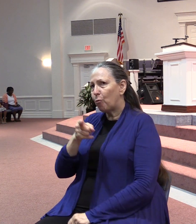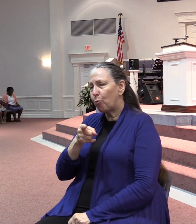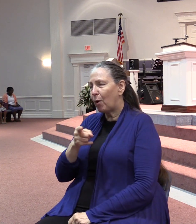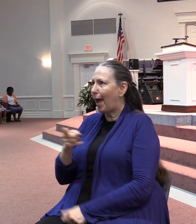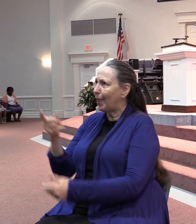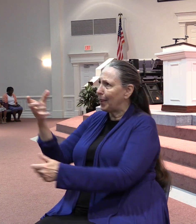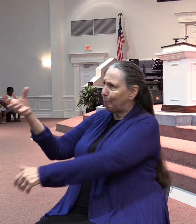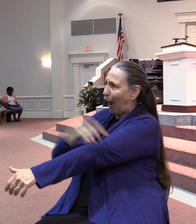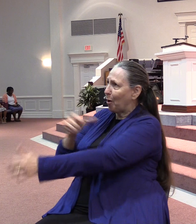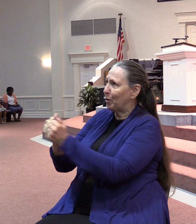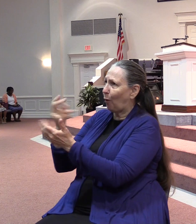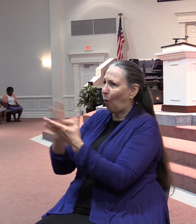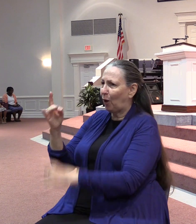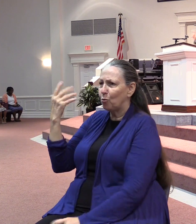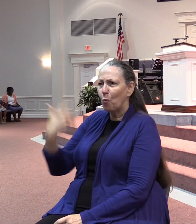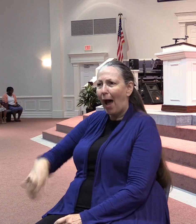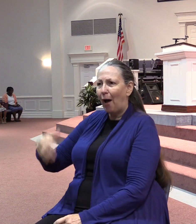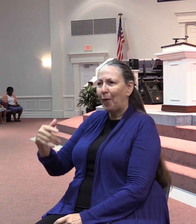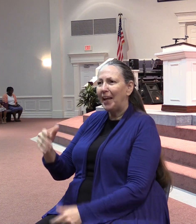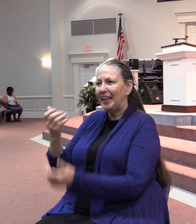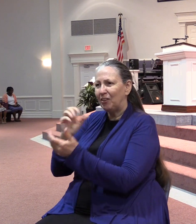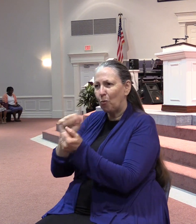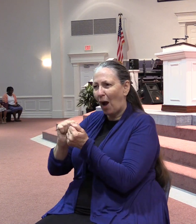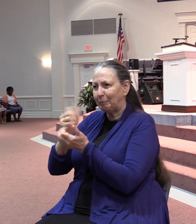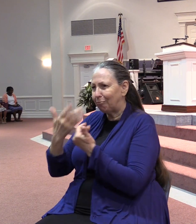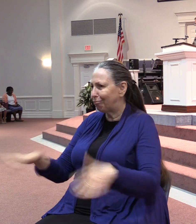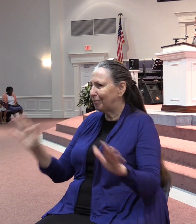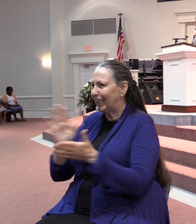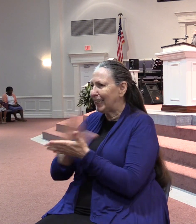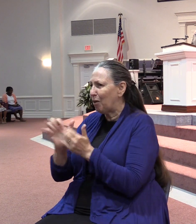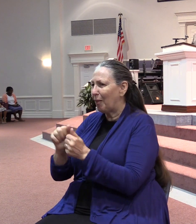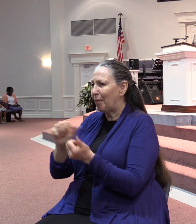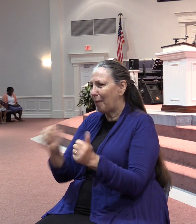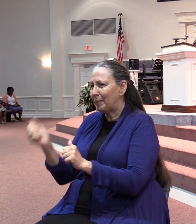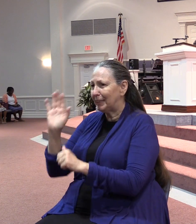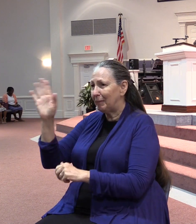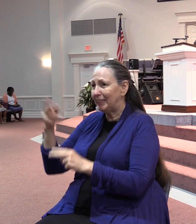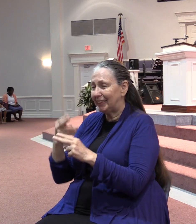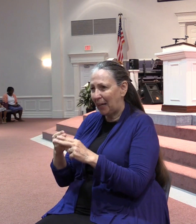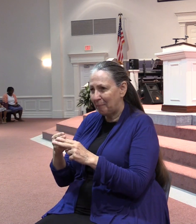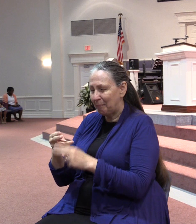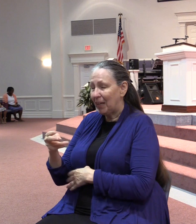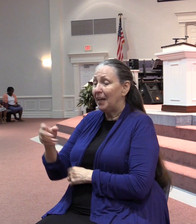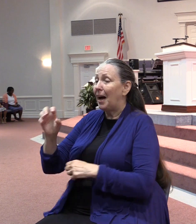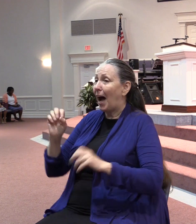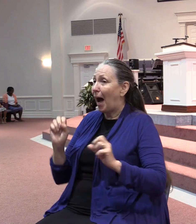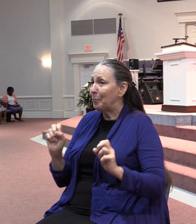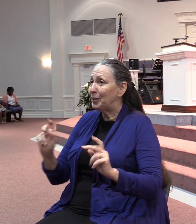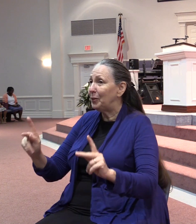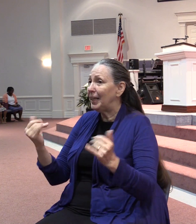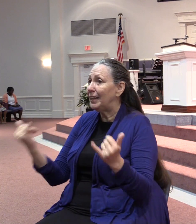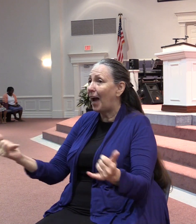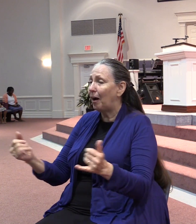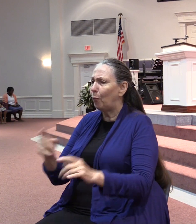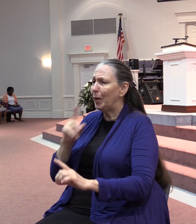as great as all of that is, because we have been saved, we have also been given an opportunity, a mandate,